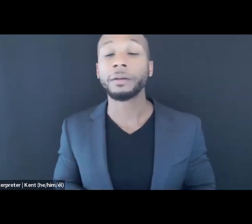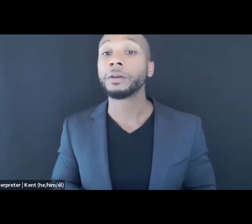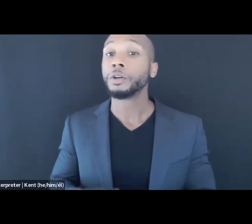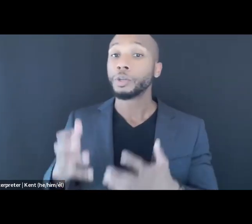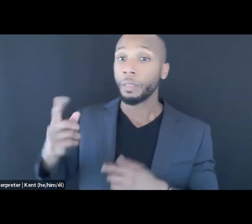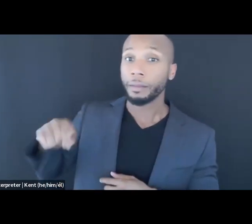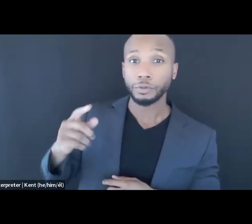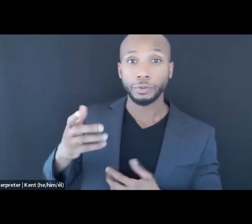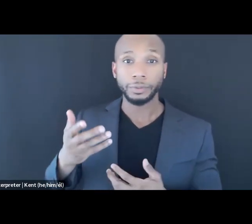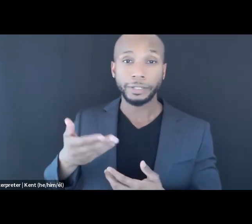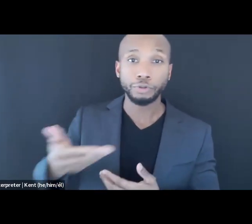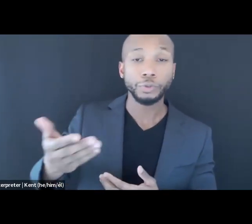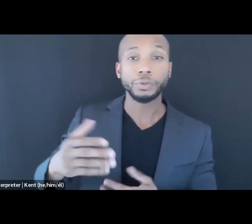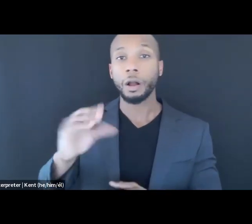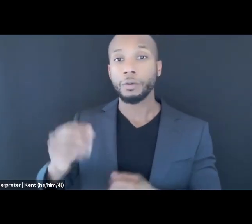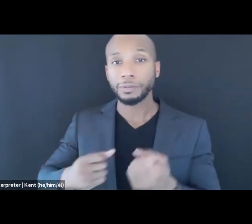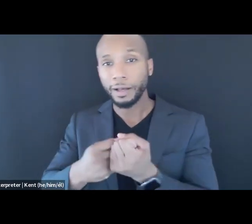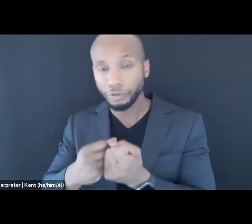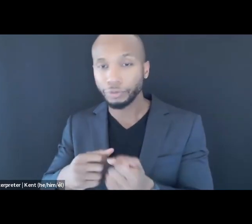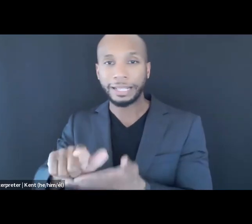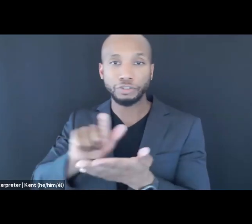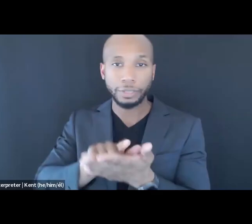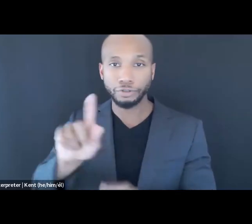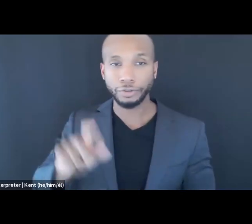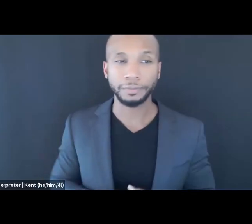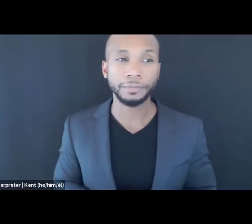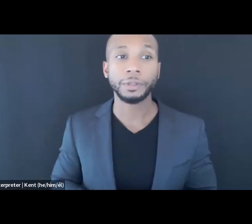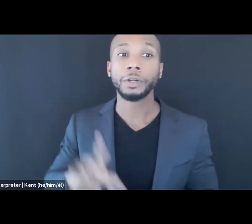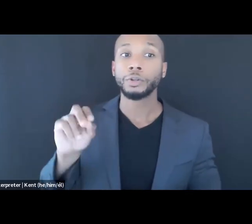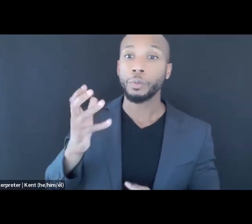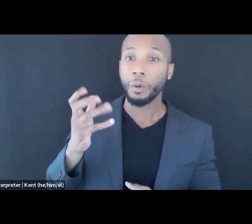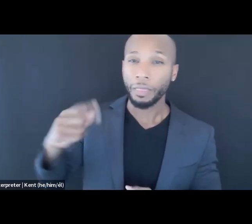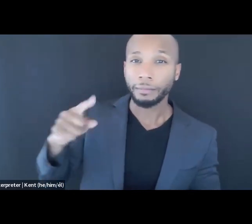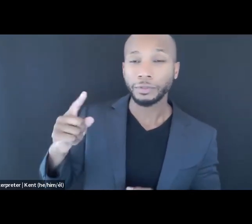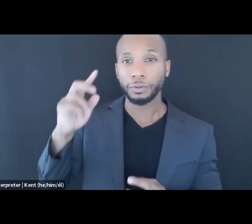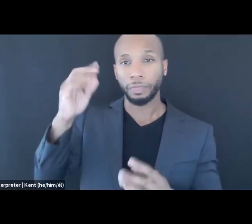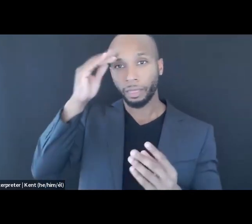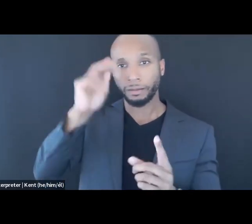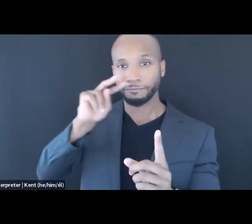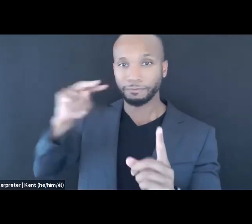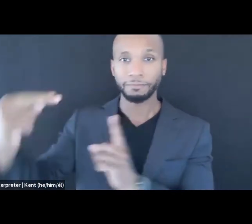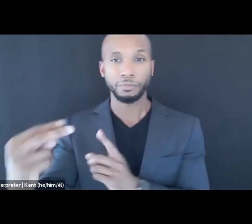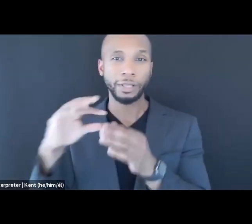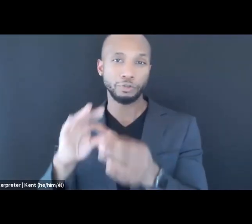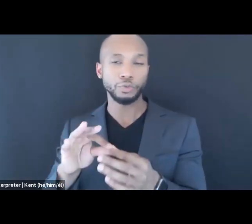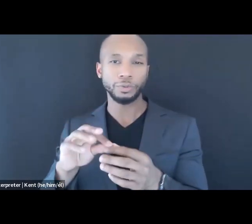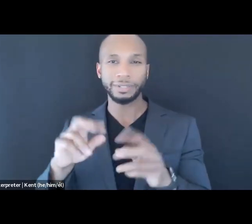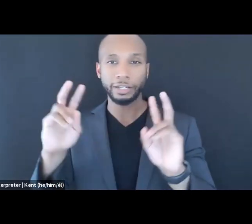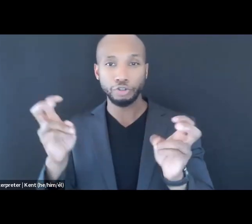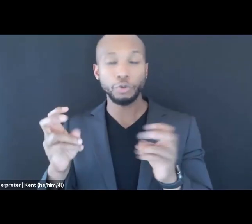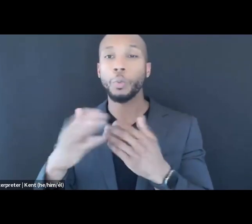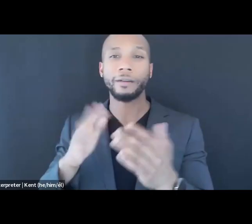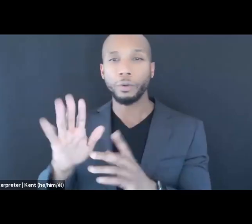want them to introduce or co-sponsor legislation? Do you want them to think differently about an issue? Whatever